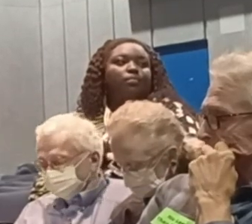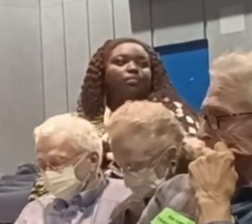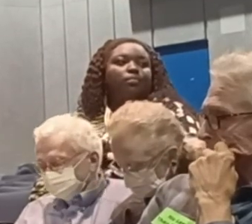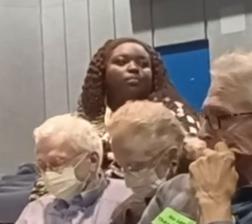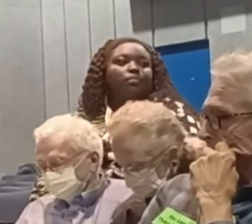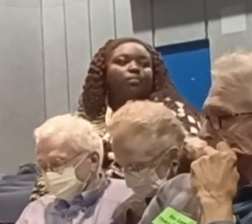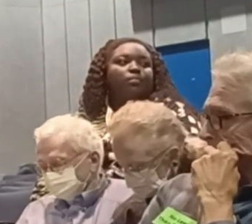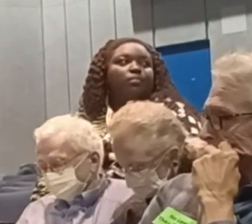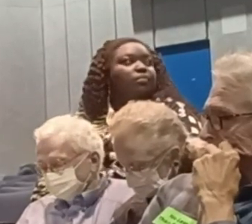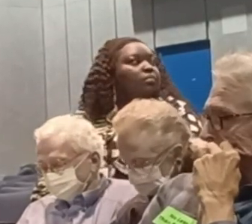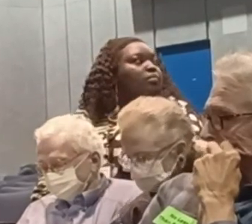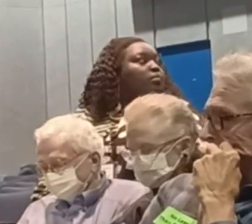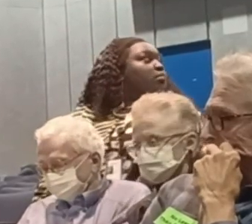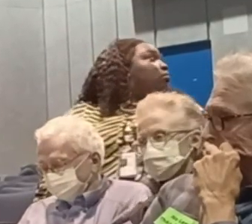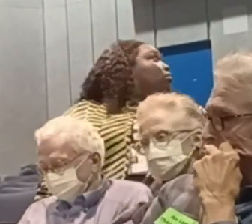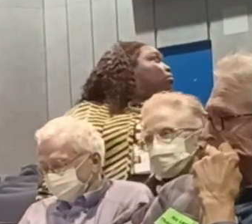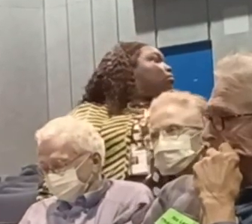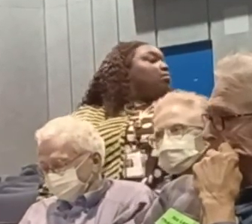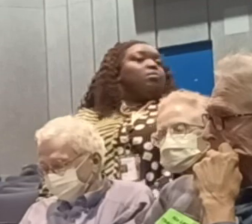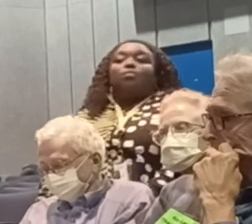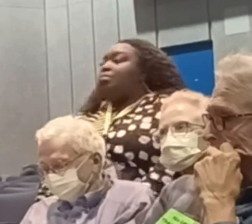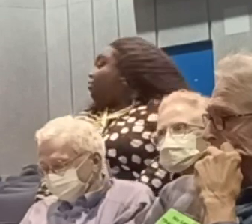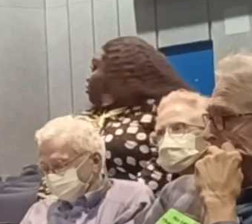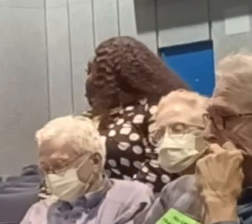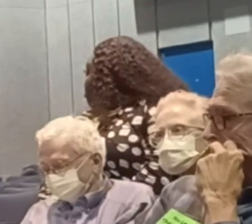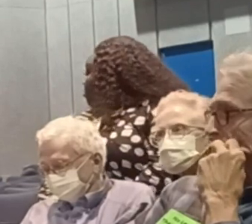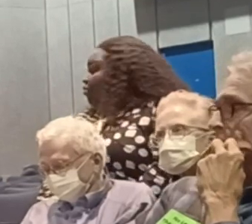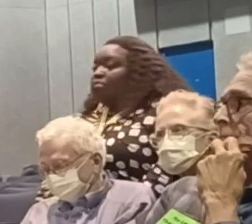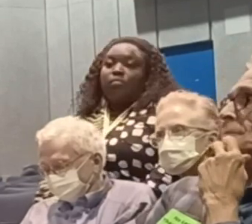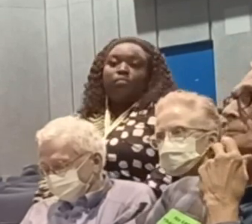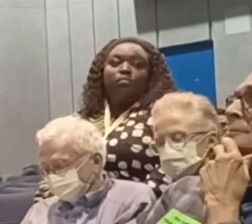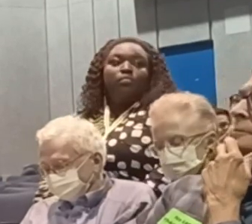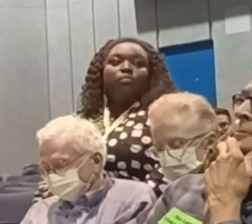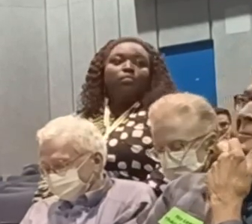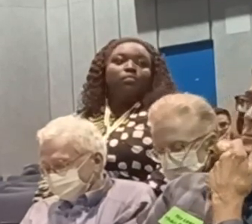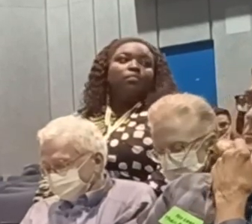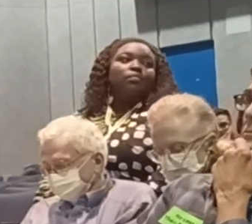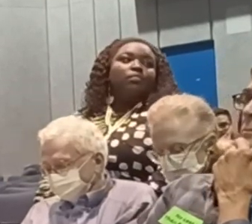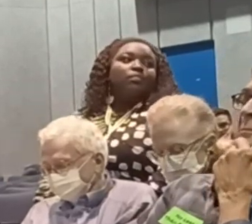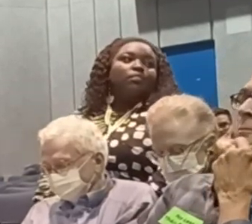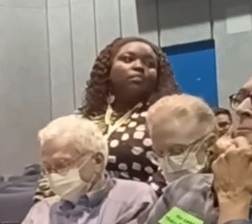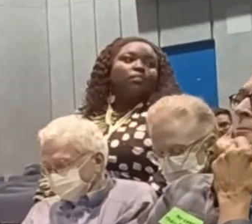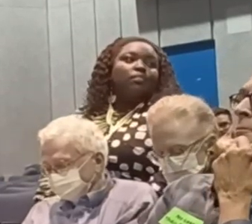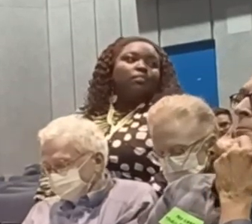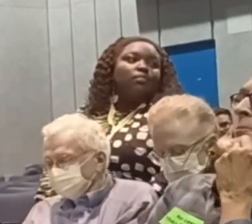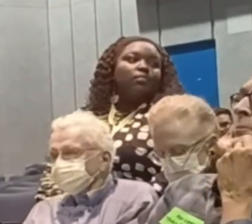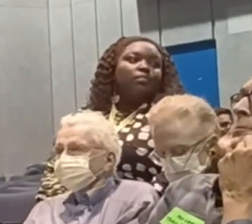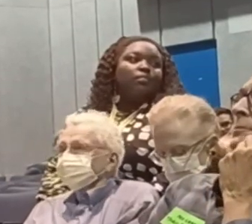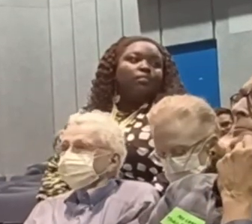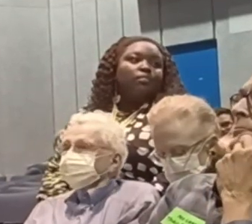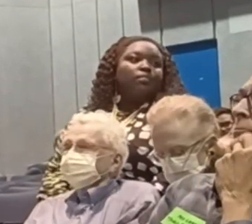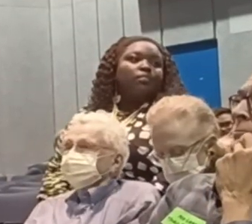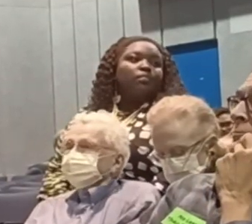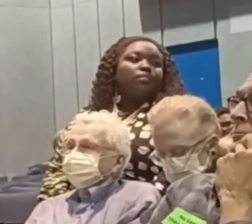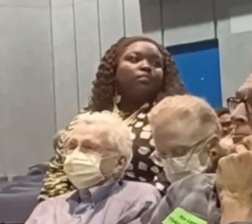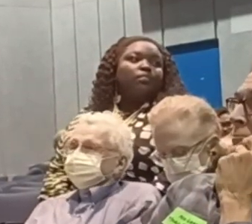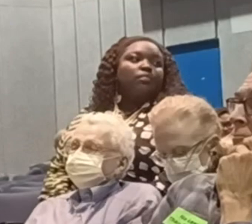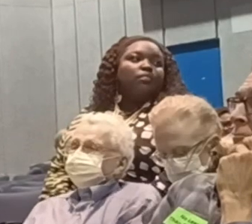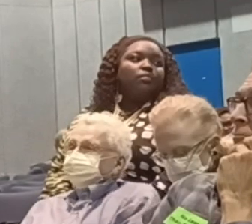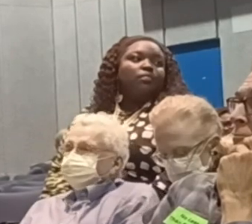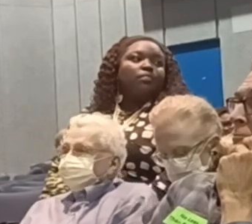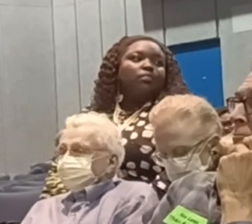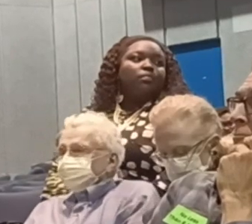progress. I have a couple comments and a question. I'm surprised that, I think